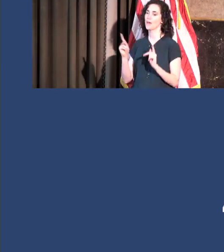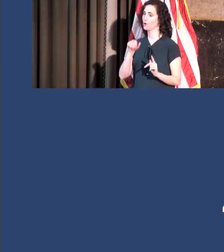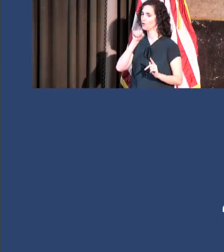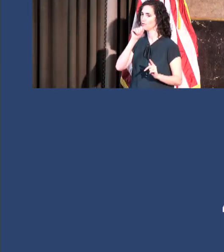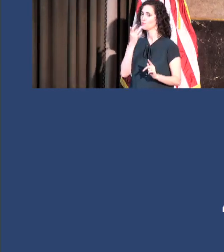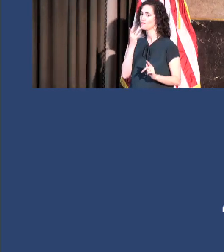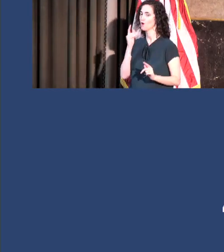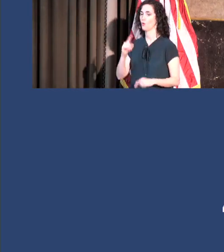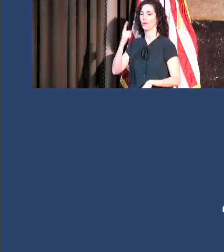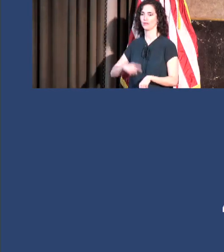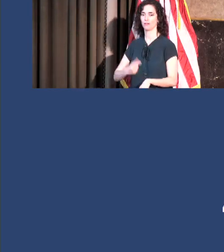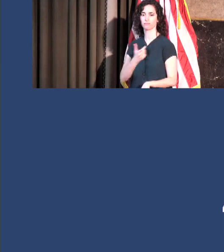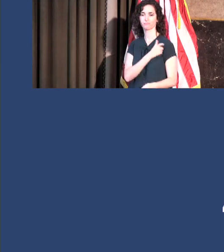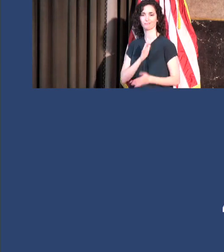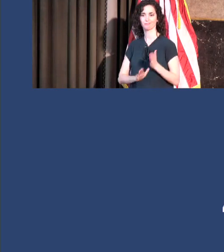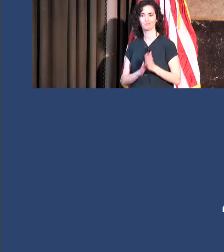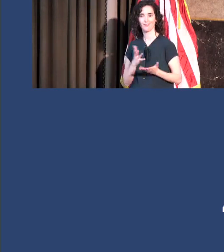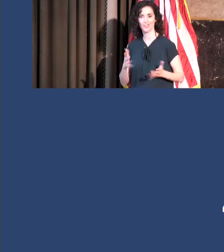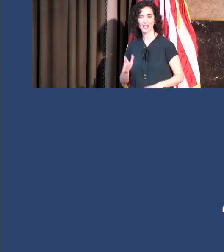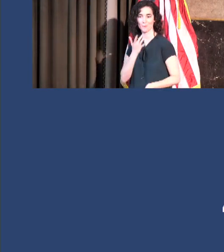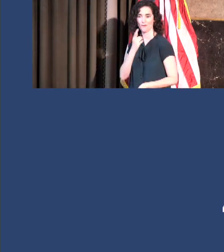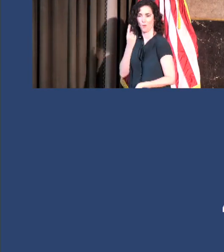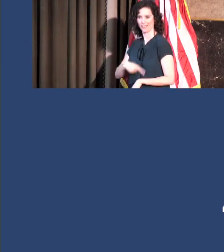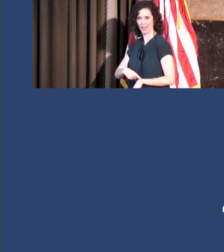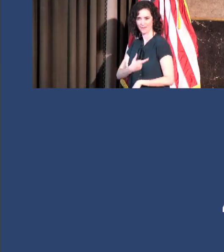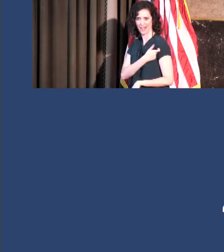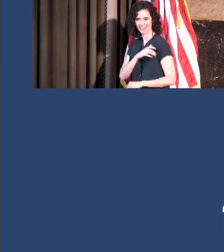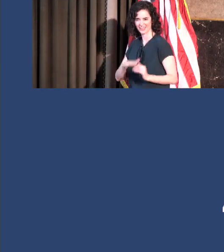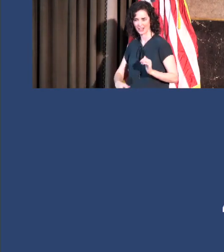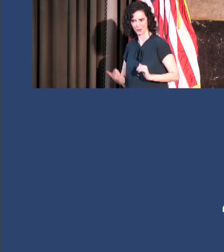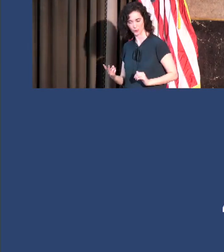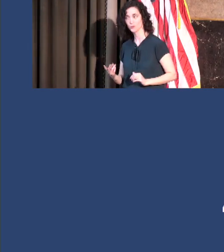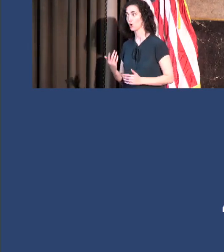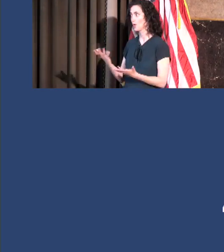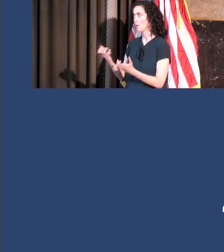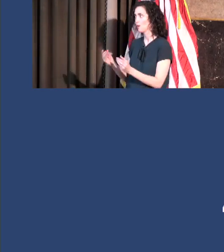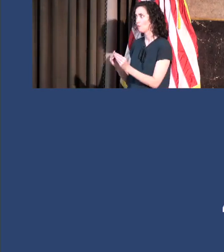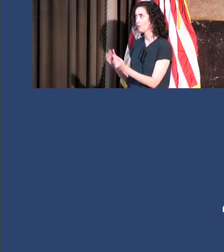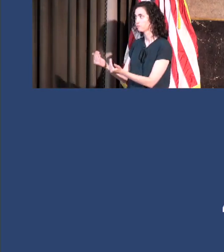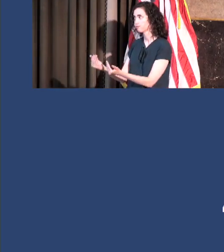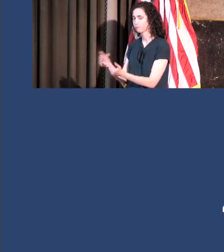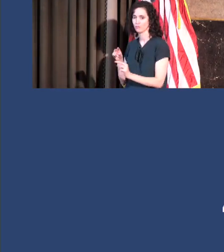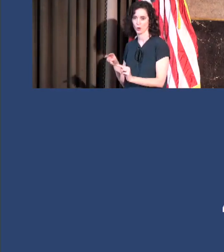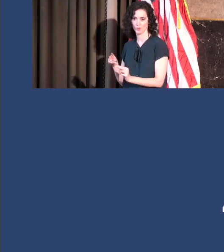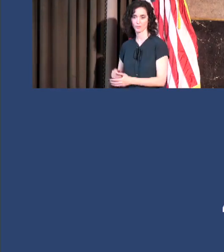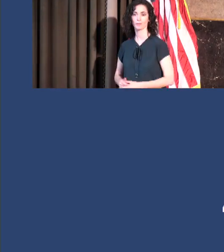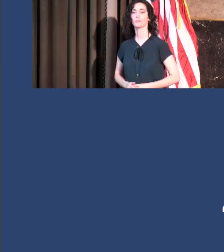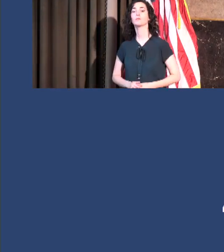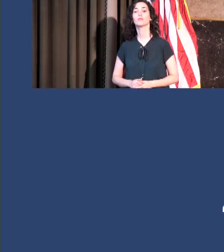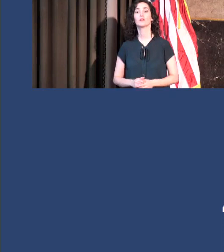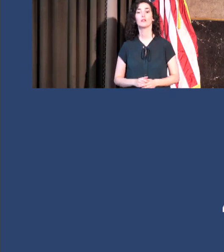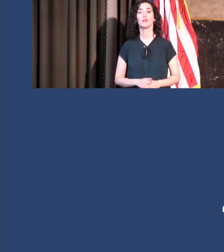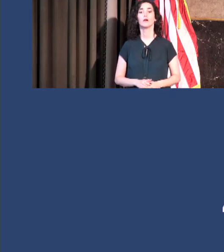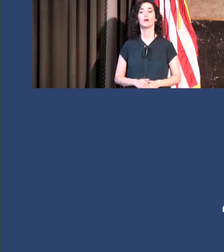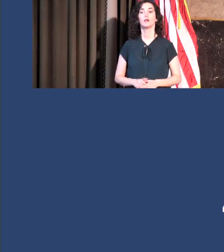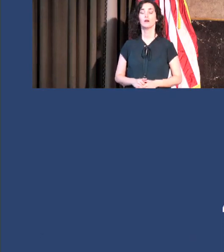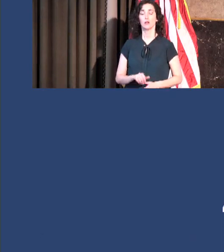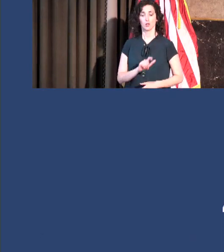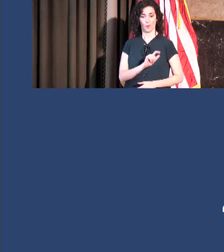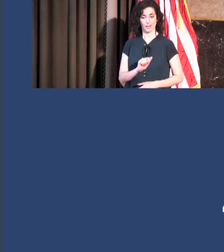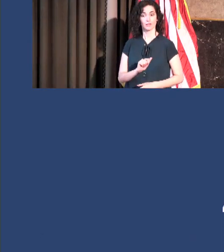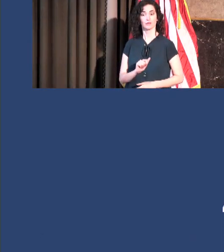one and done nature, and so we're certainly eager to get as much as possible. I'll add more and more vaccine continues to come to